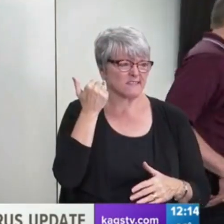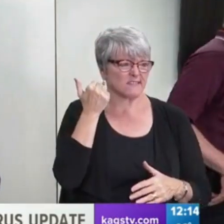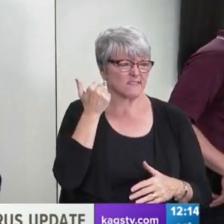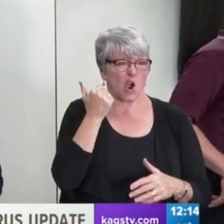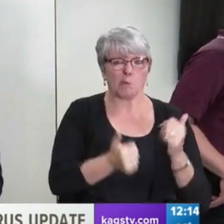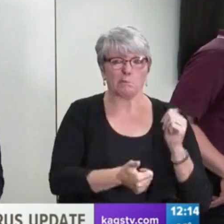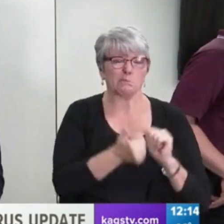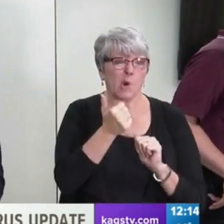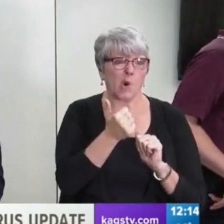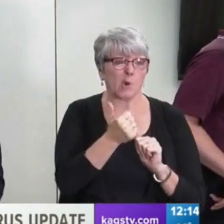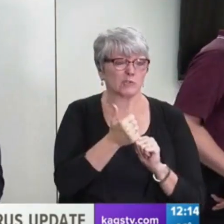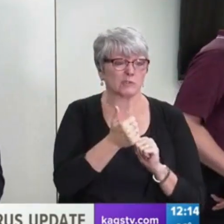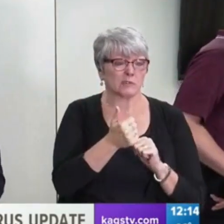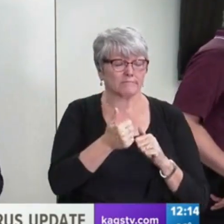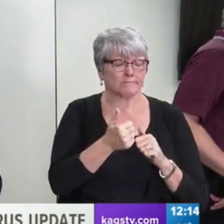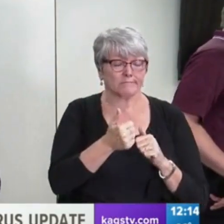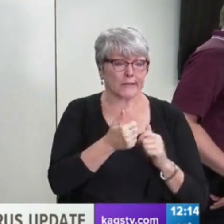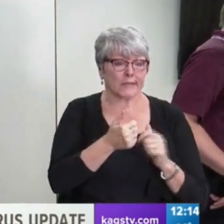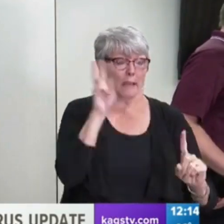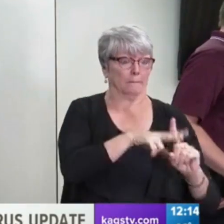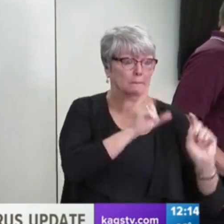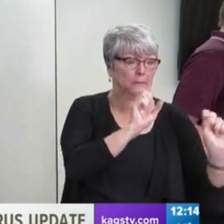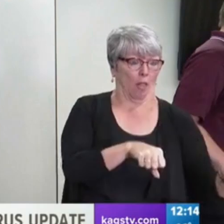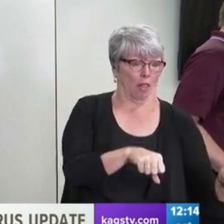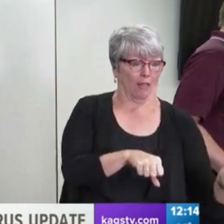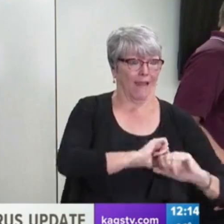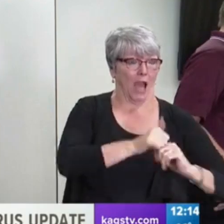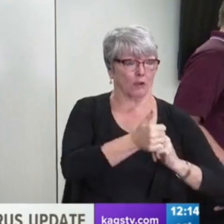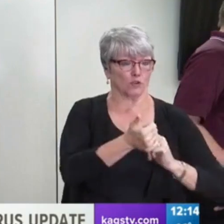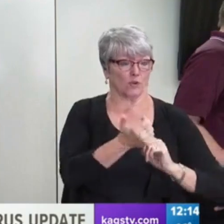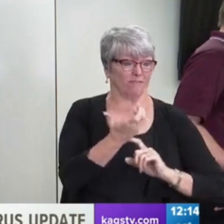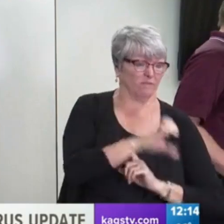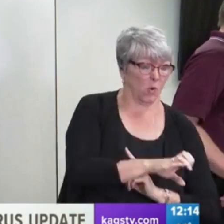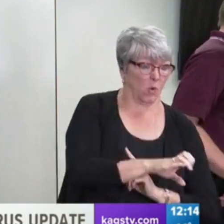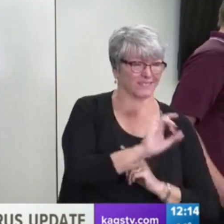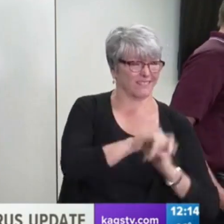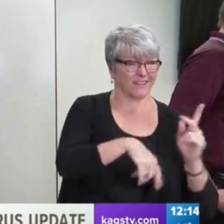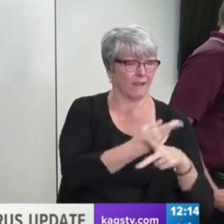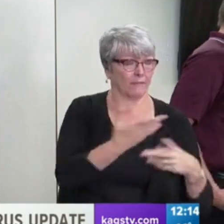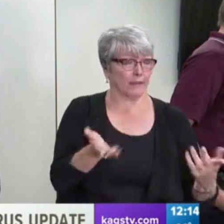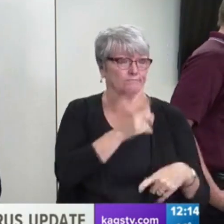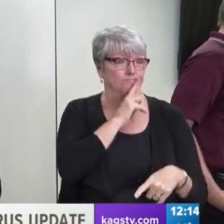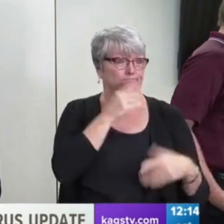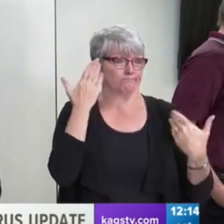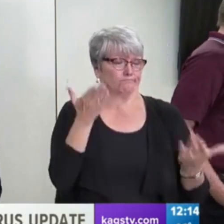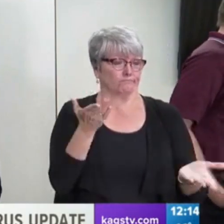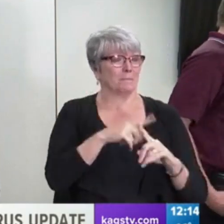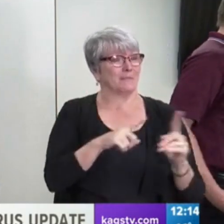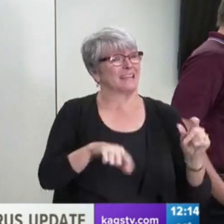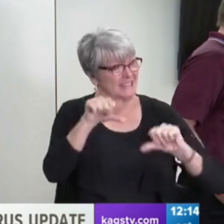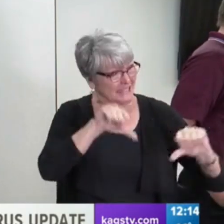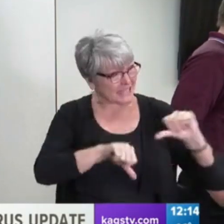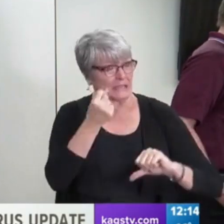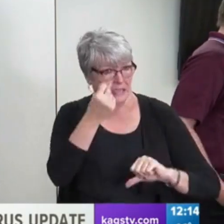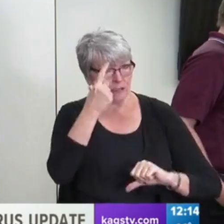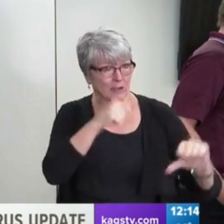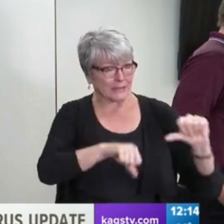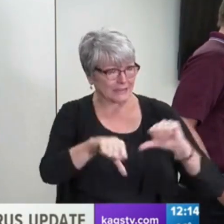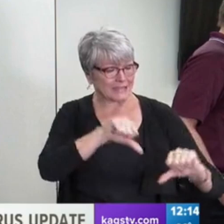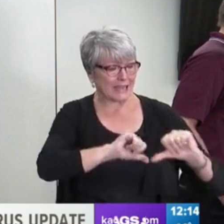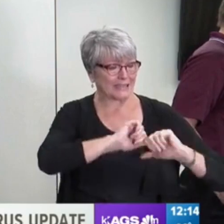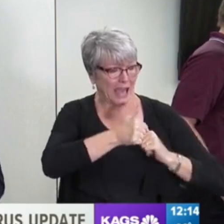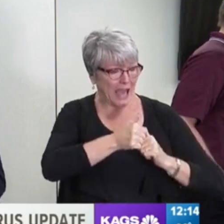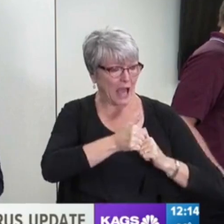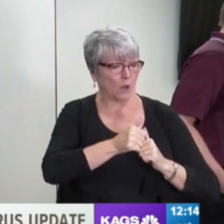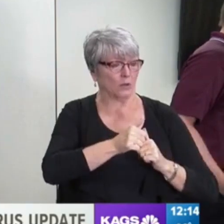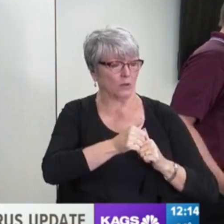the best or most implementable, if that's even a word, or ways to enforce these types of things. What I know is the science. I understand how this is